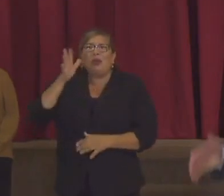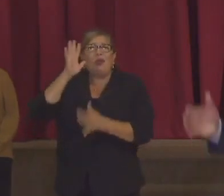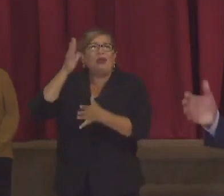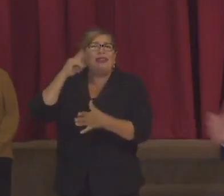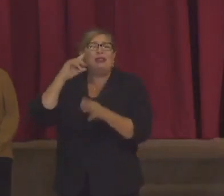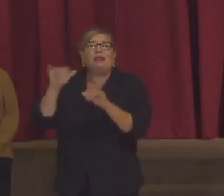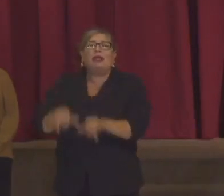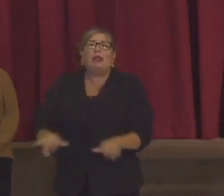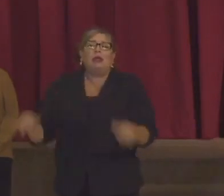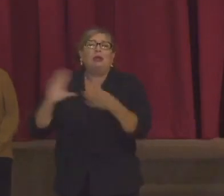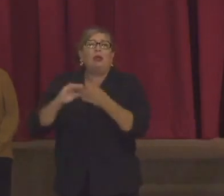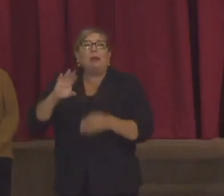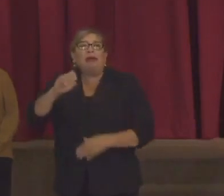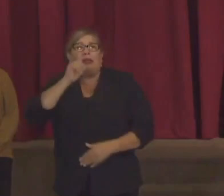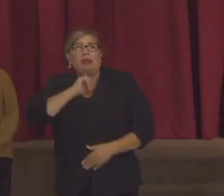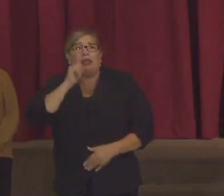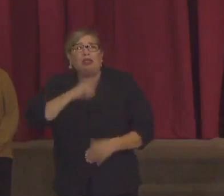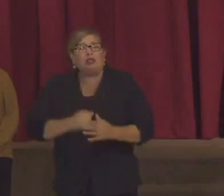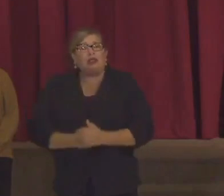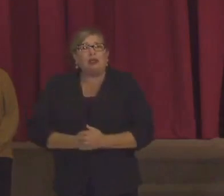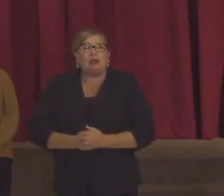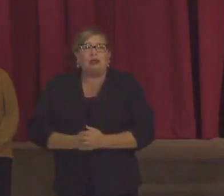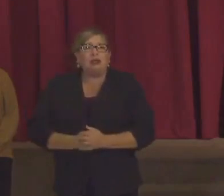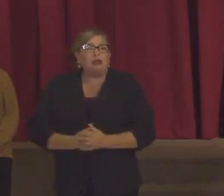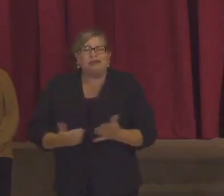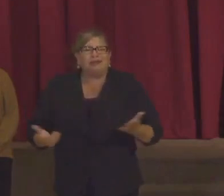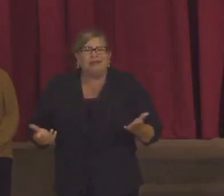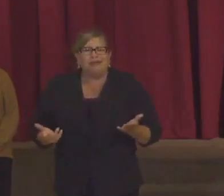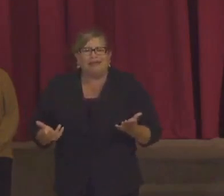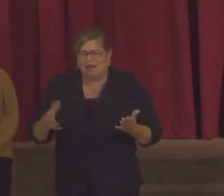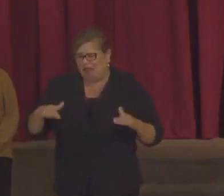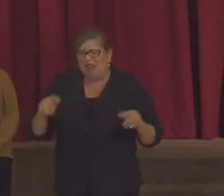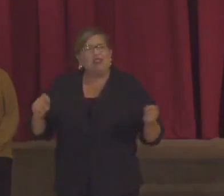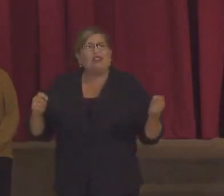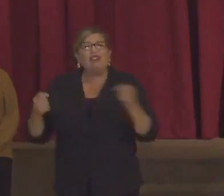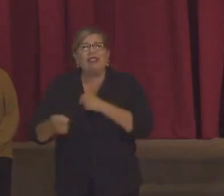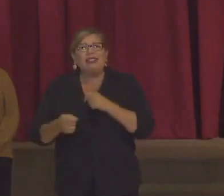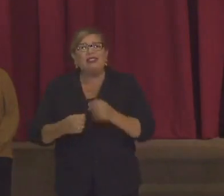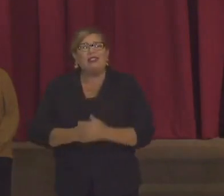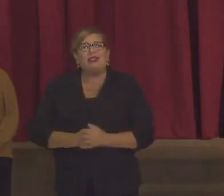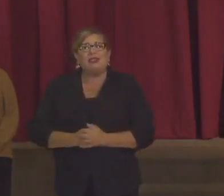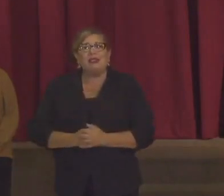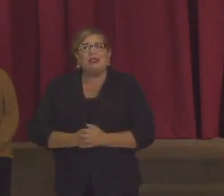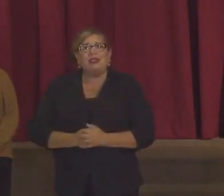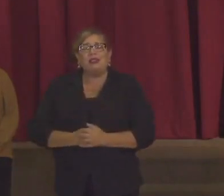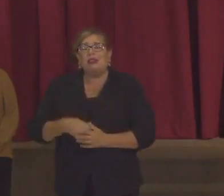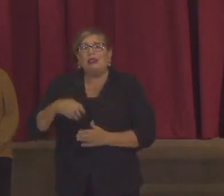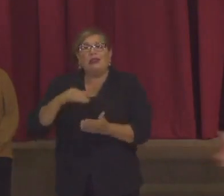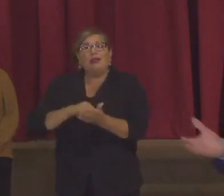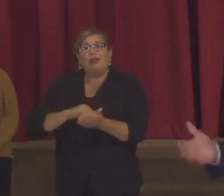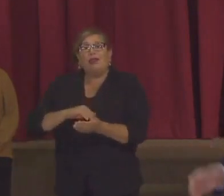Heck, I've quoted Dr. King on ad nauseum, a long arch of history bends towards justice.